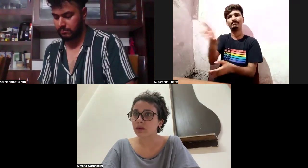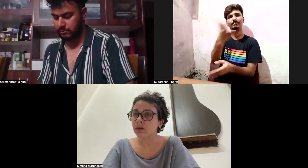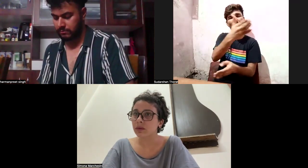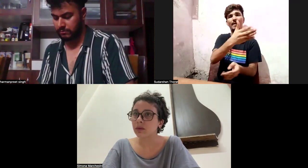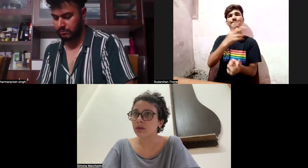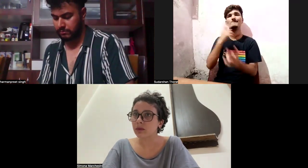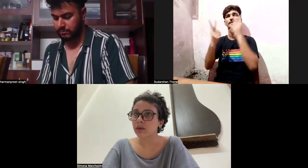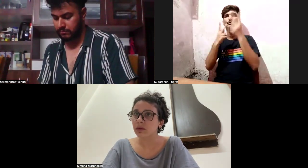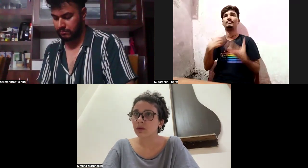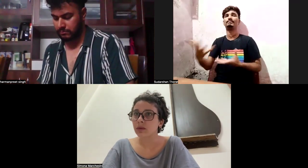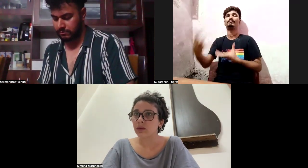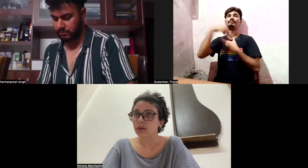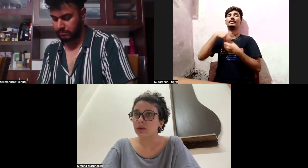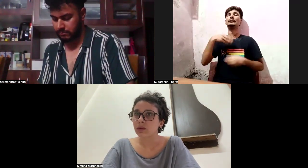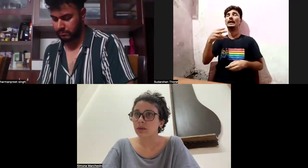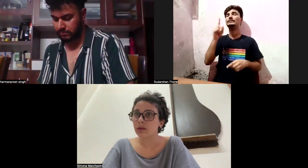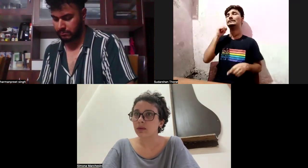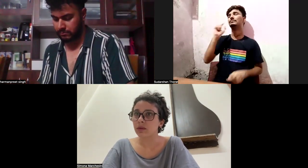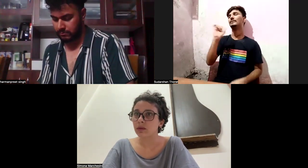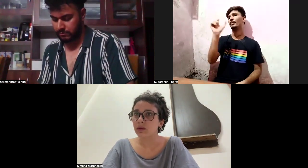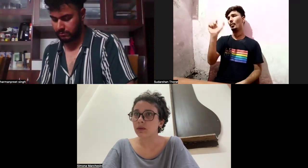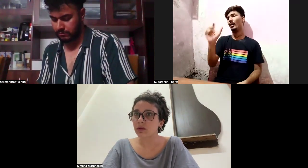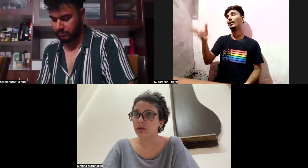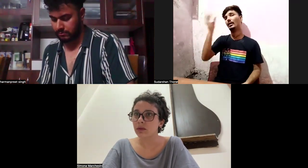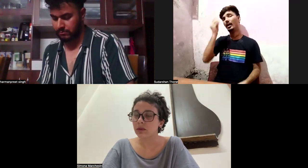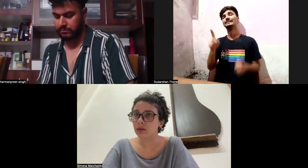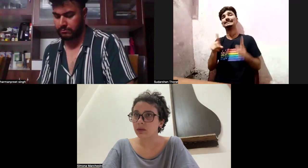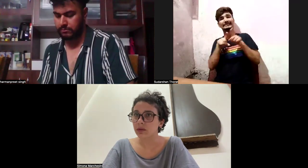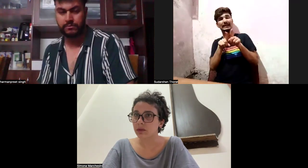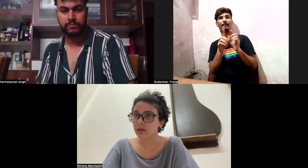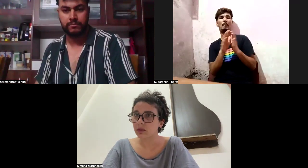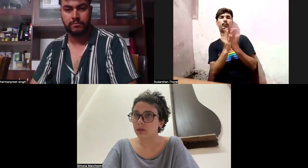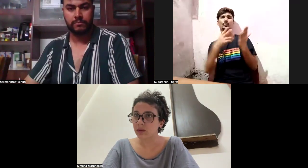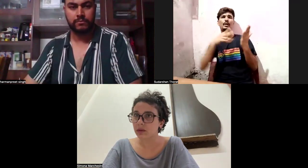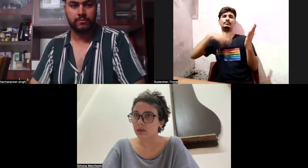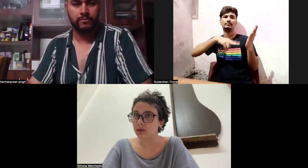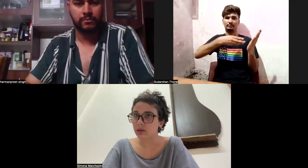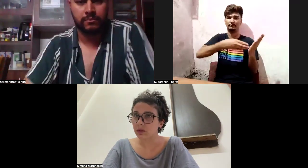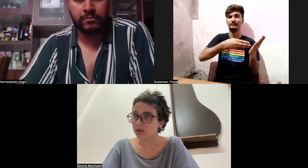I say that I actually have not been able to